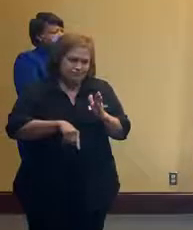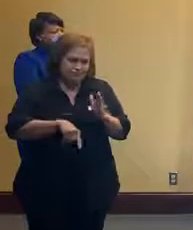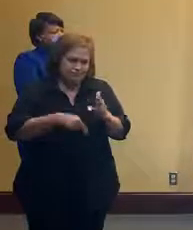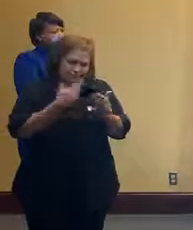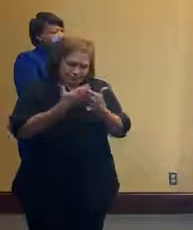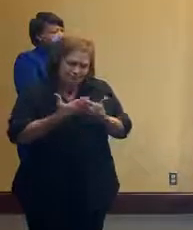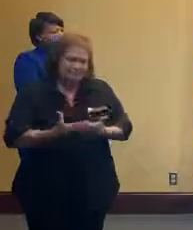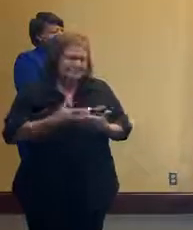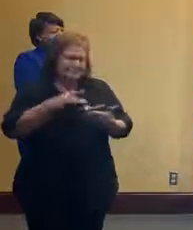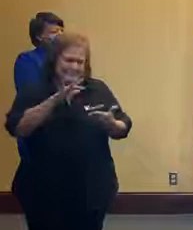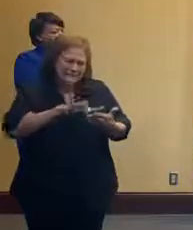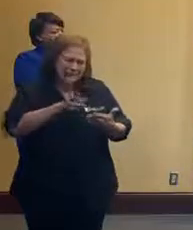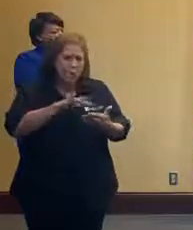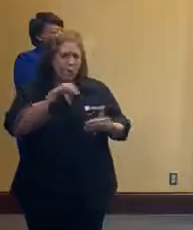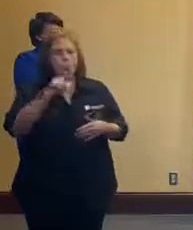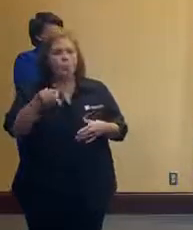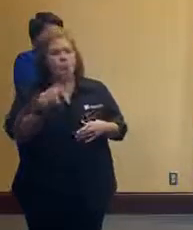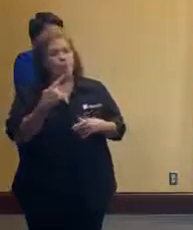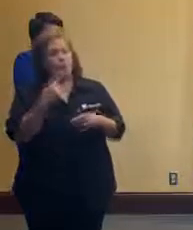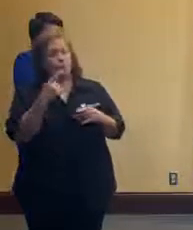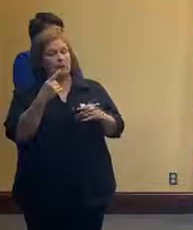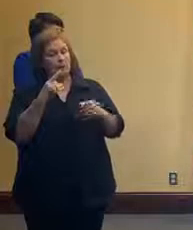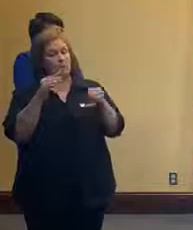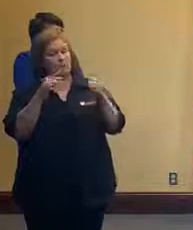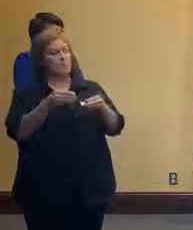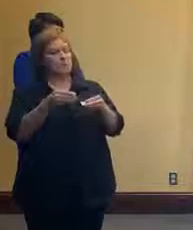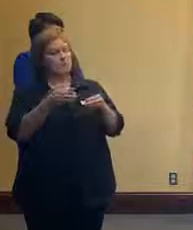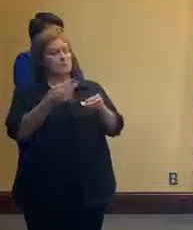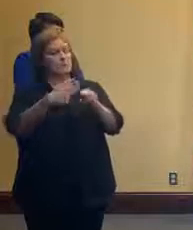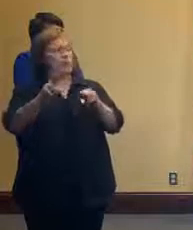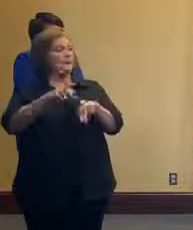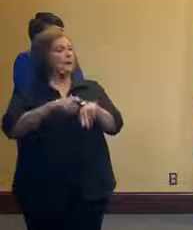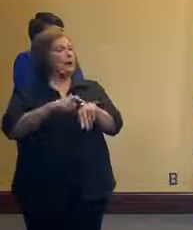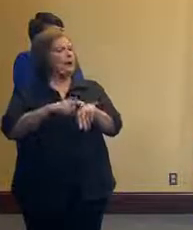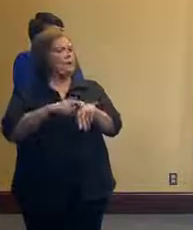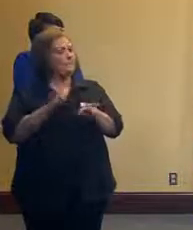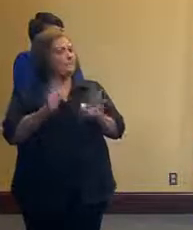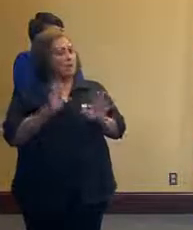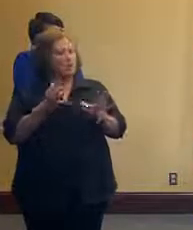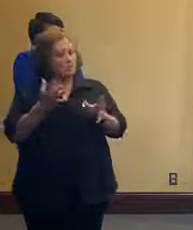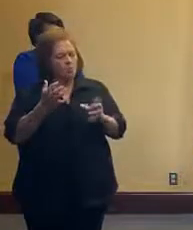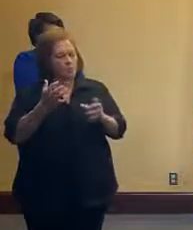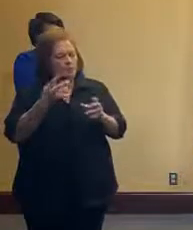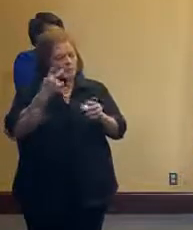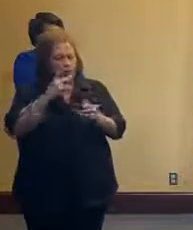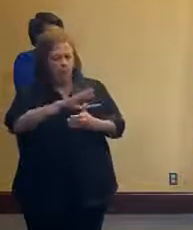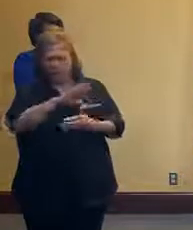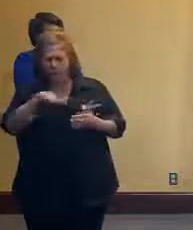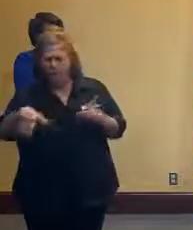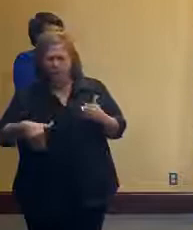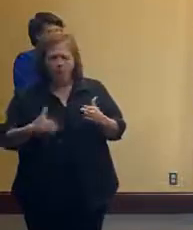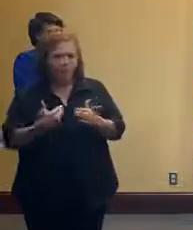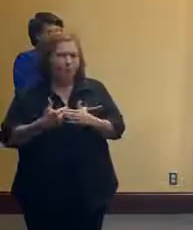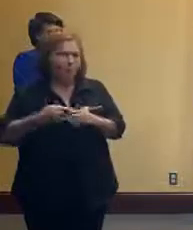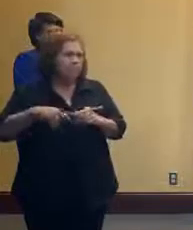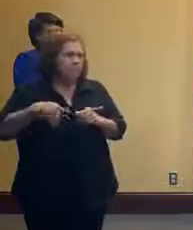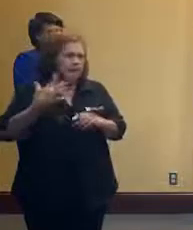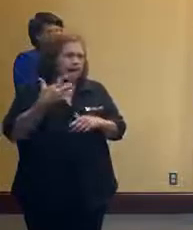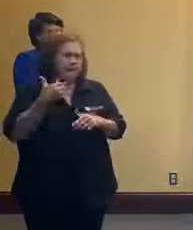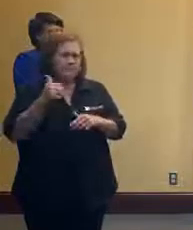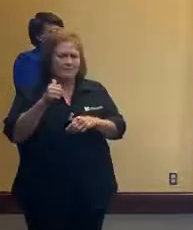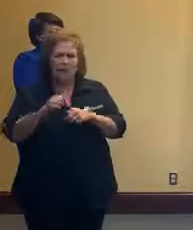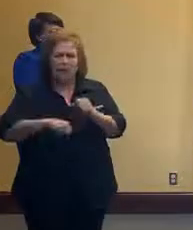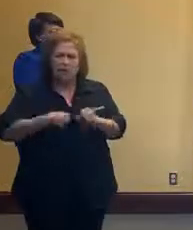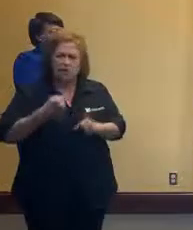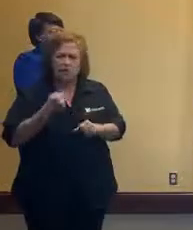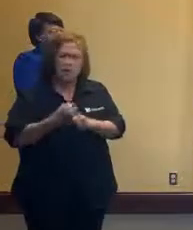because you never just want to look at a period of time when you're dealing or managing a budget. You want to look at an overall year, 5, 10-year growth, and